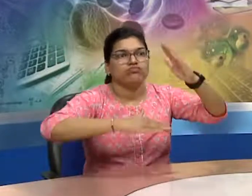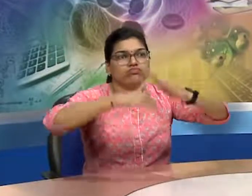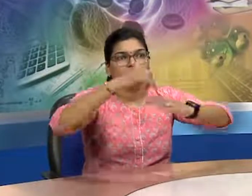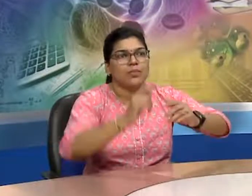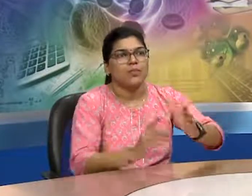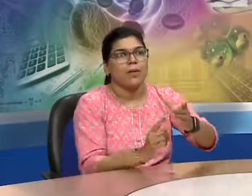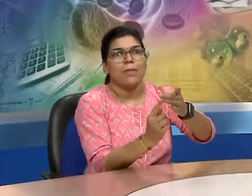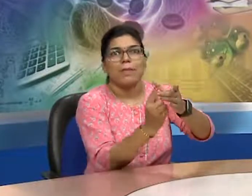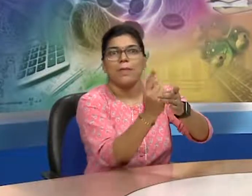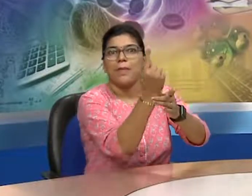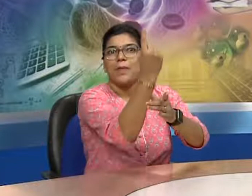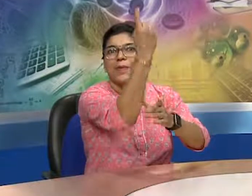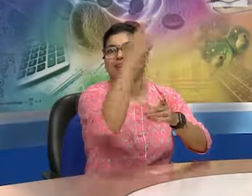raise their body